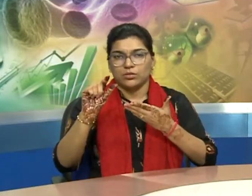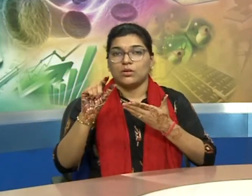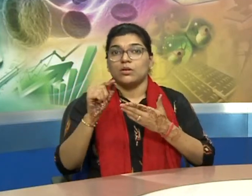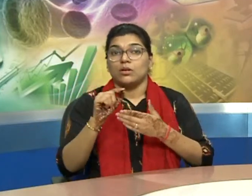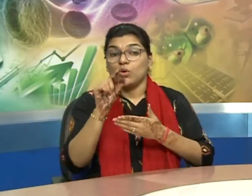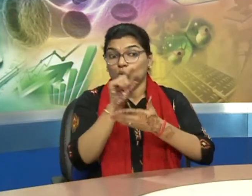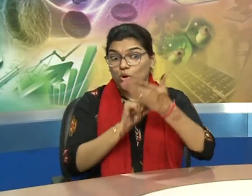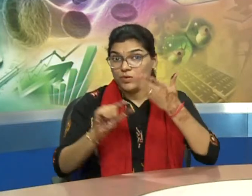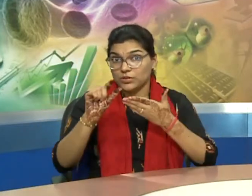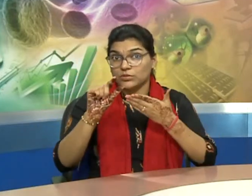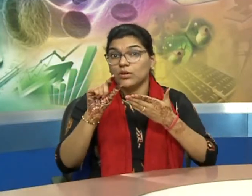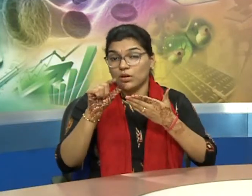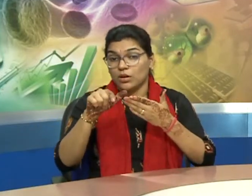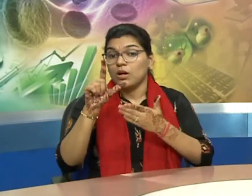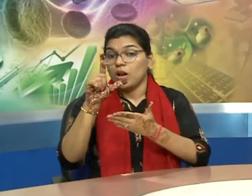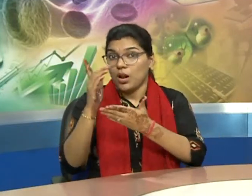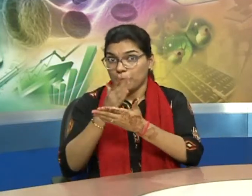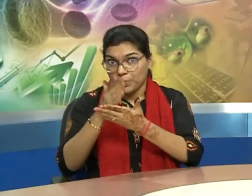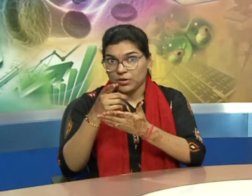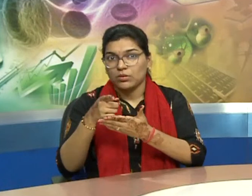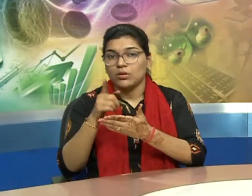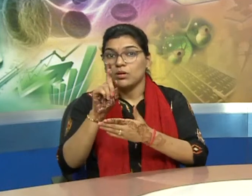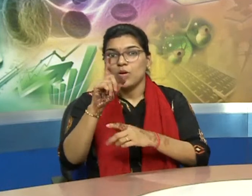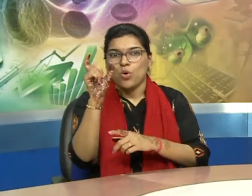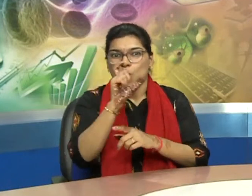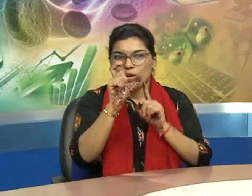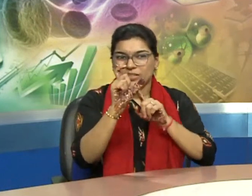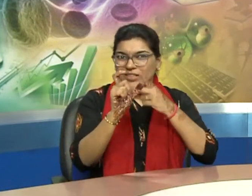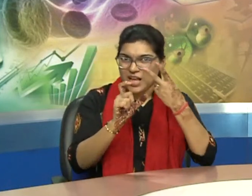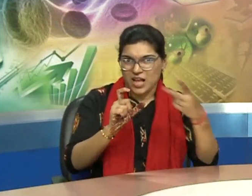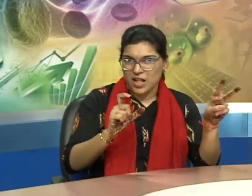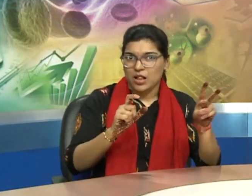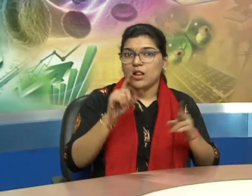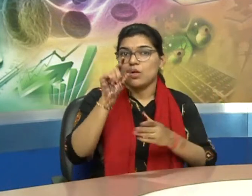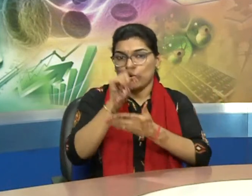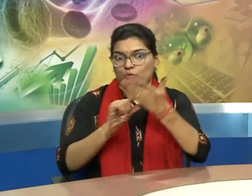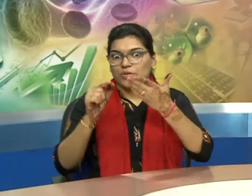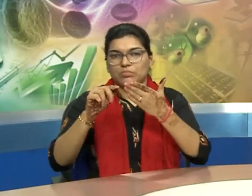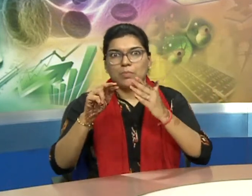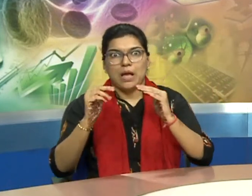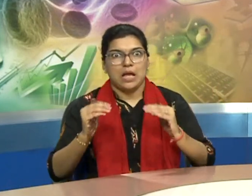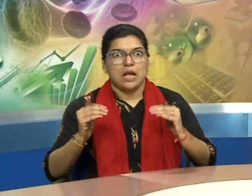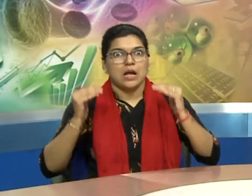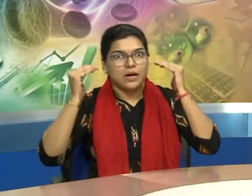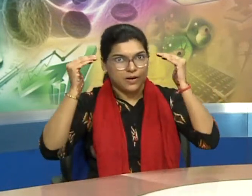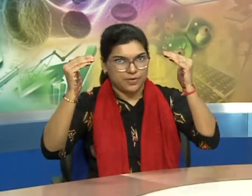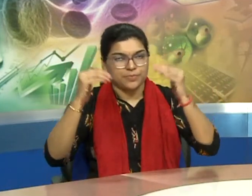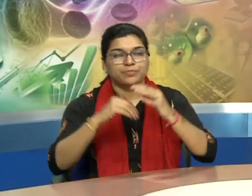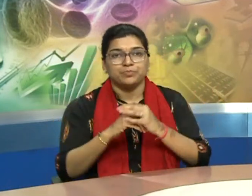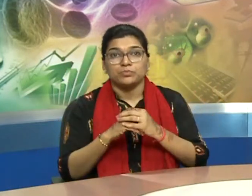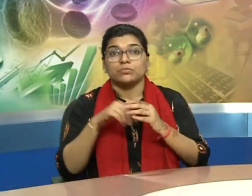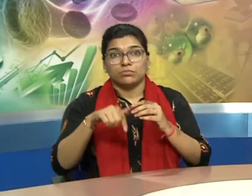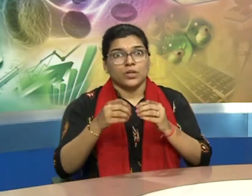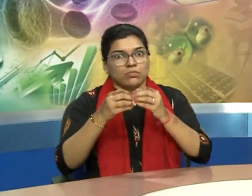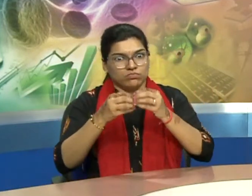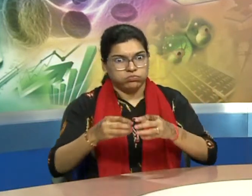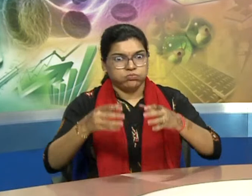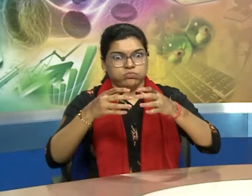Let's now understand the university library in India. We have already understood about the college library. Now this is